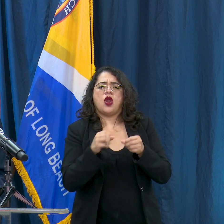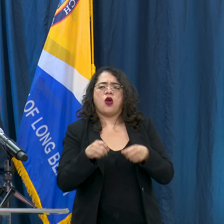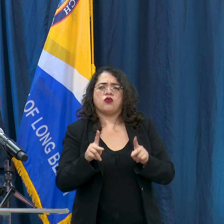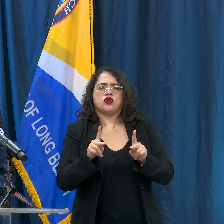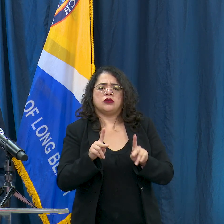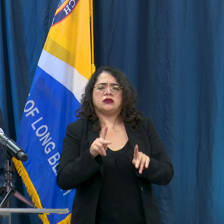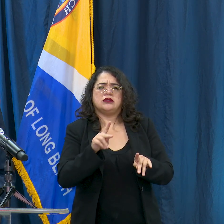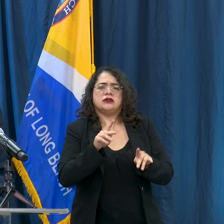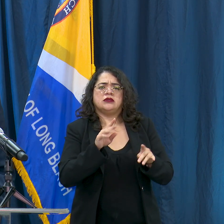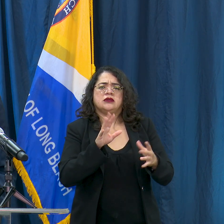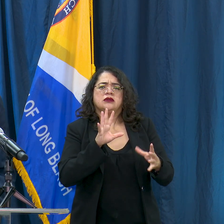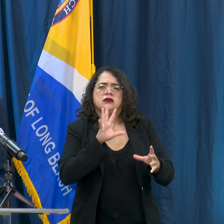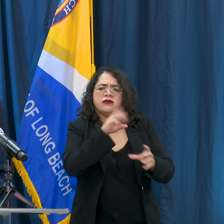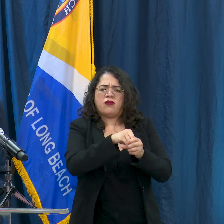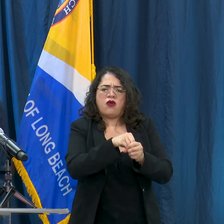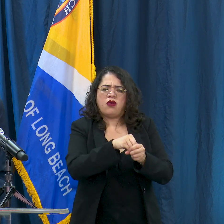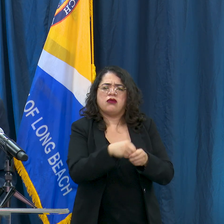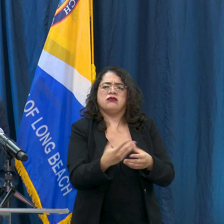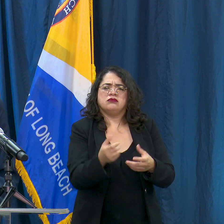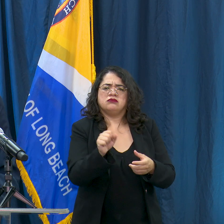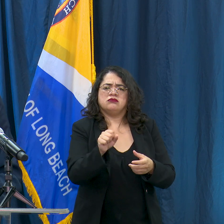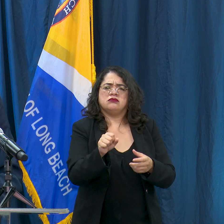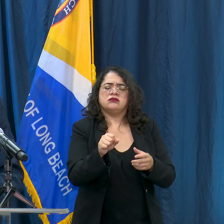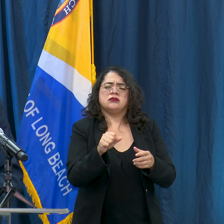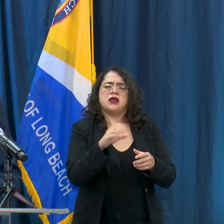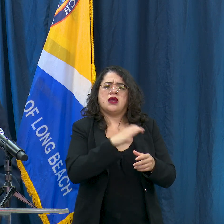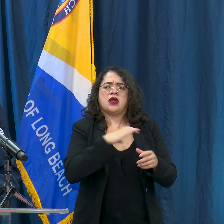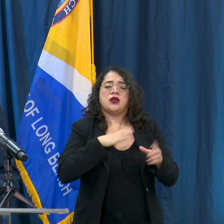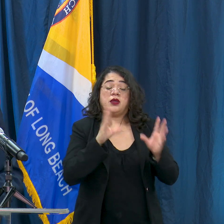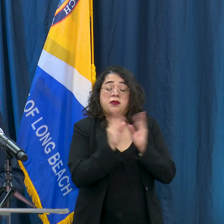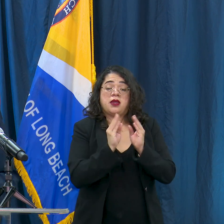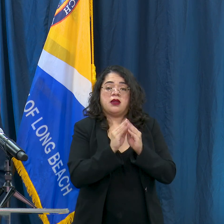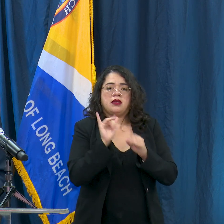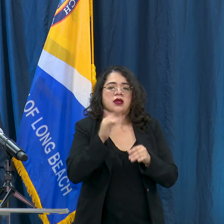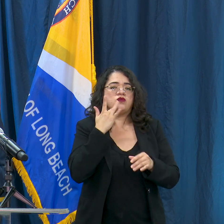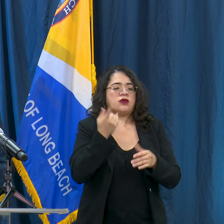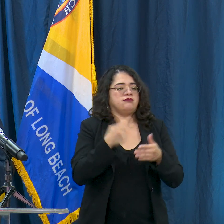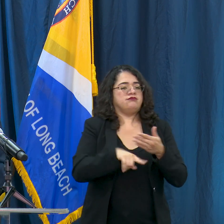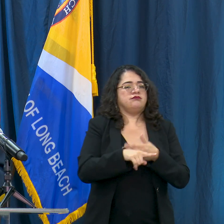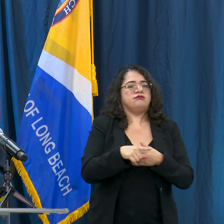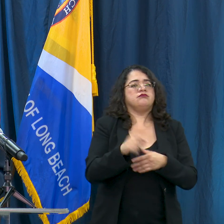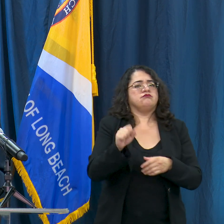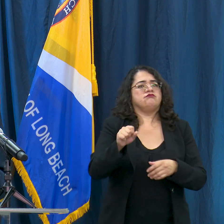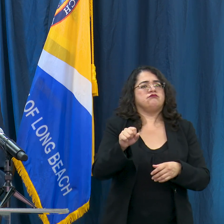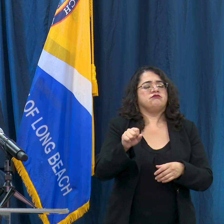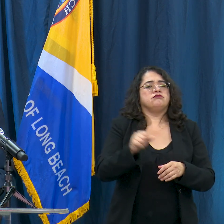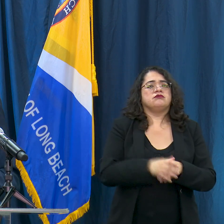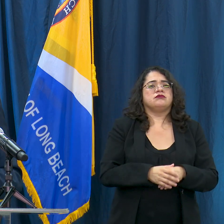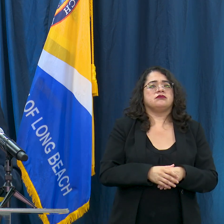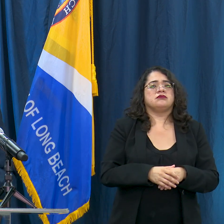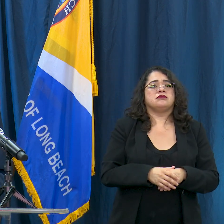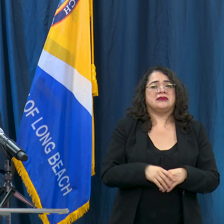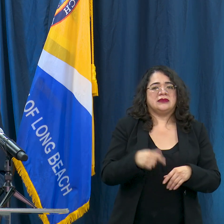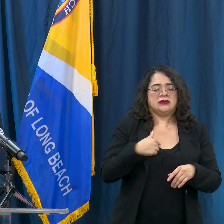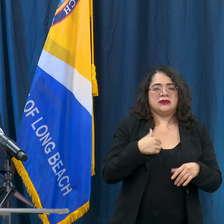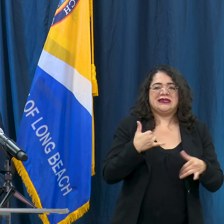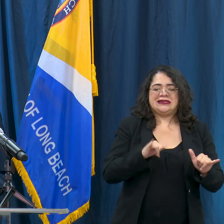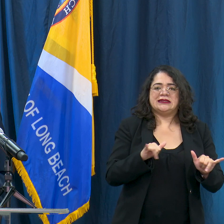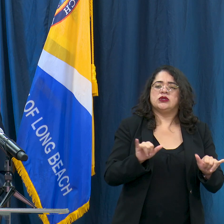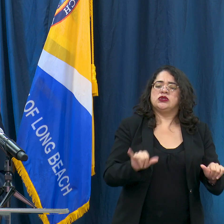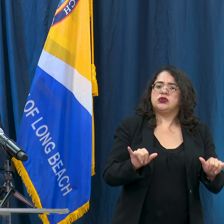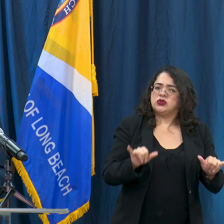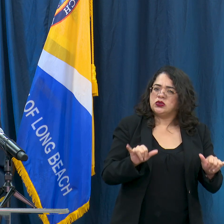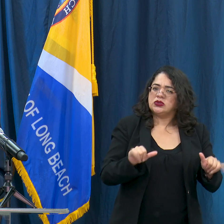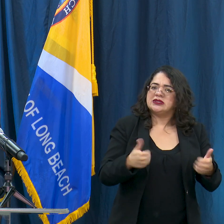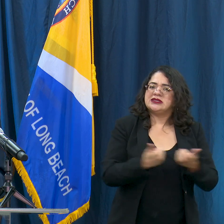engage with the council meetings, which is why live public commenting is starting next week. But we're still challenged